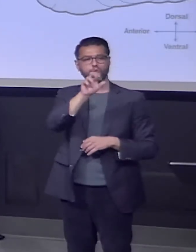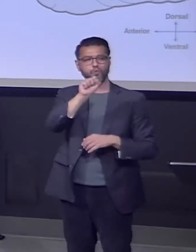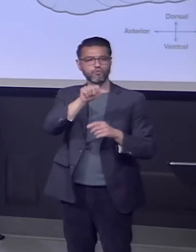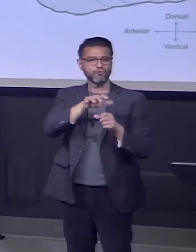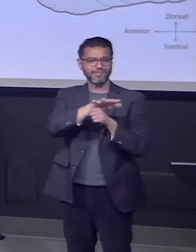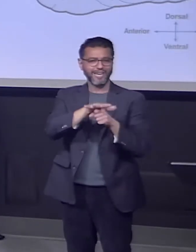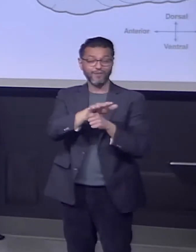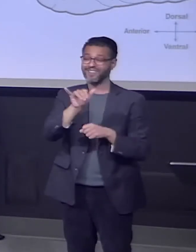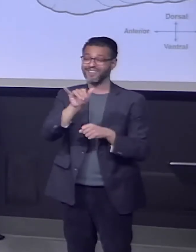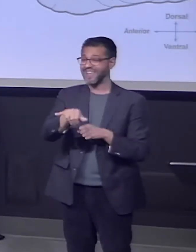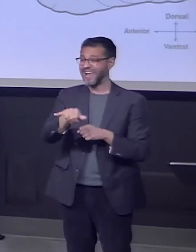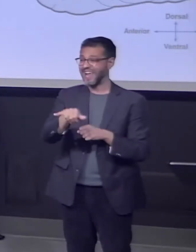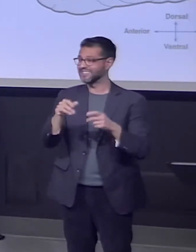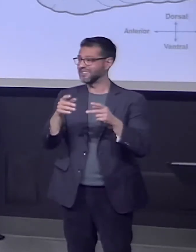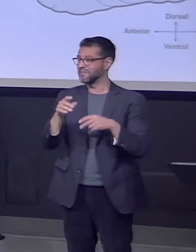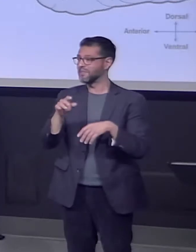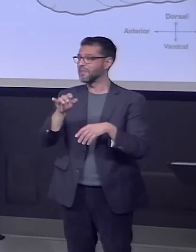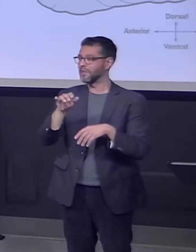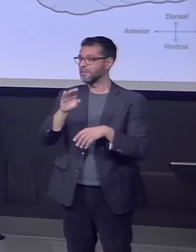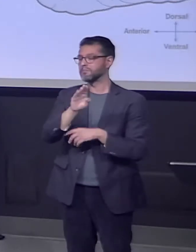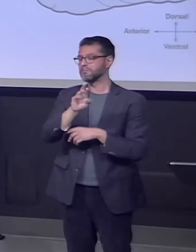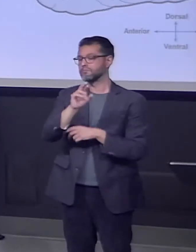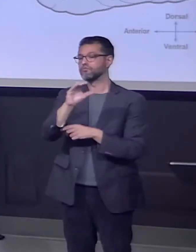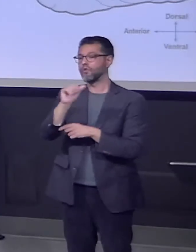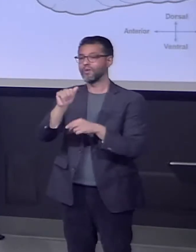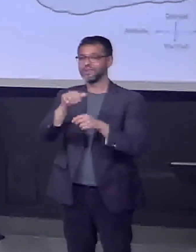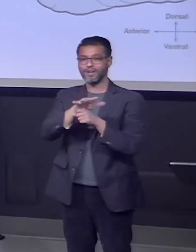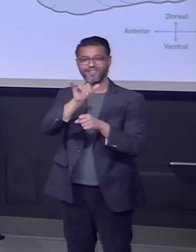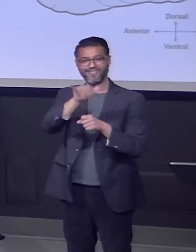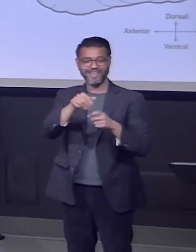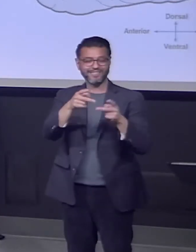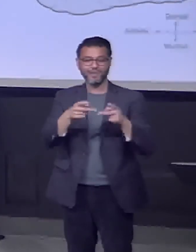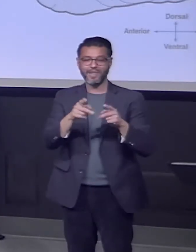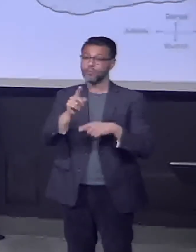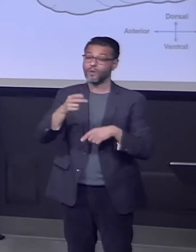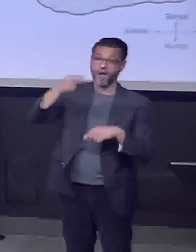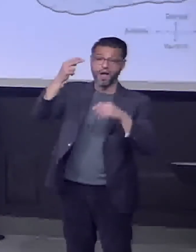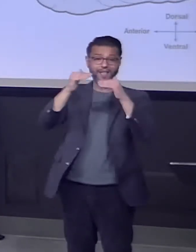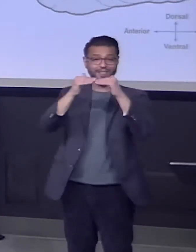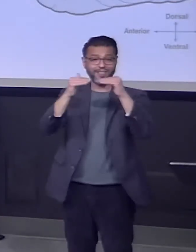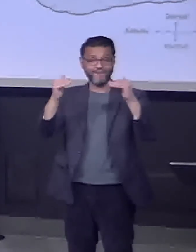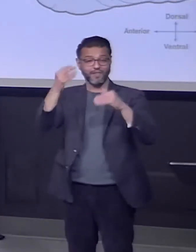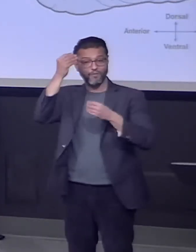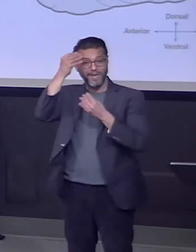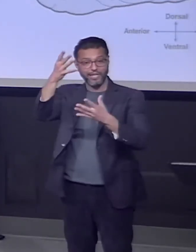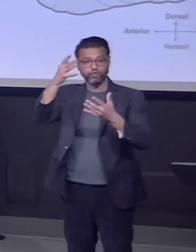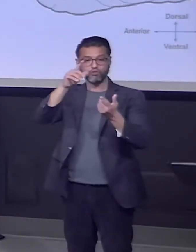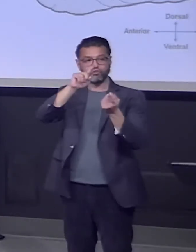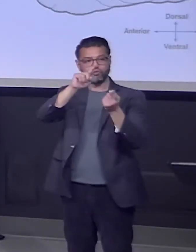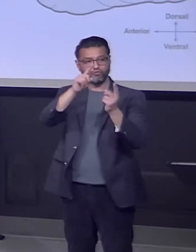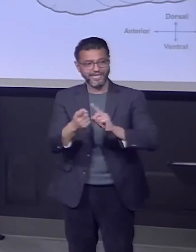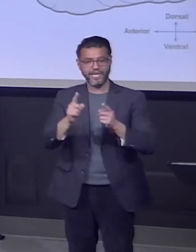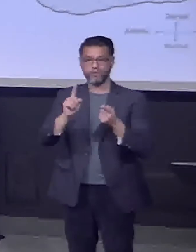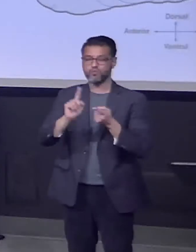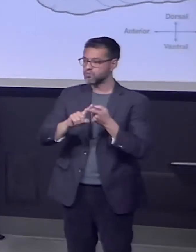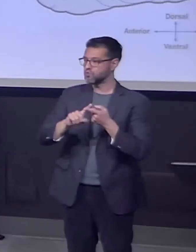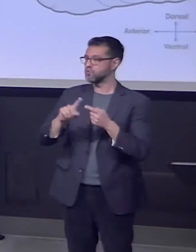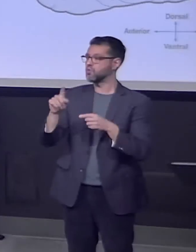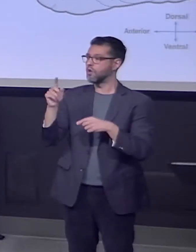place where high-level sensory information gets translated into articulatory information, and we now refer